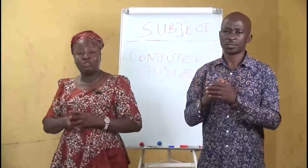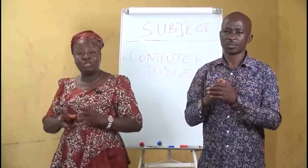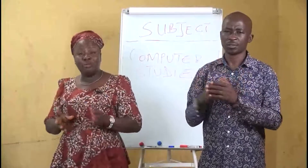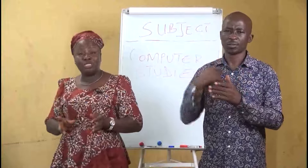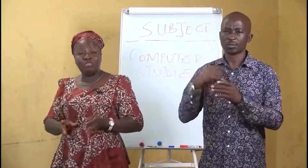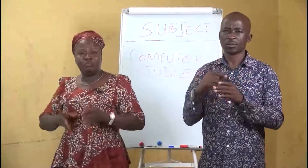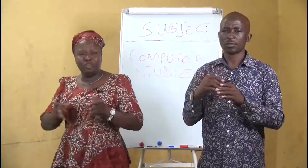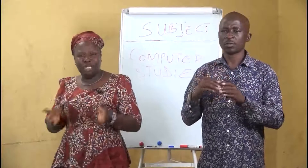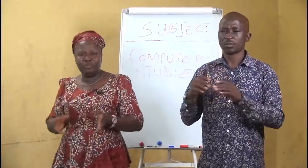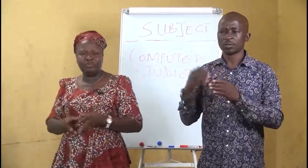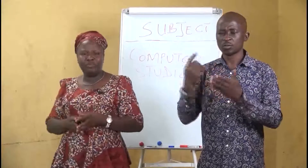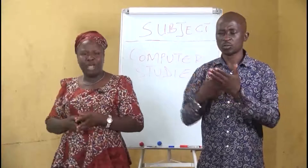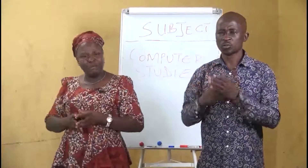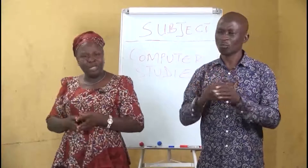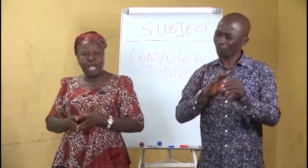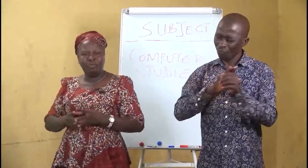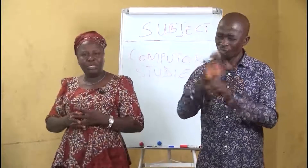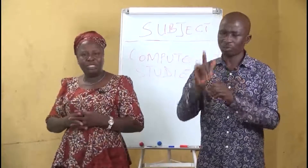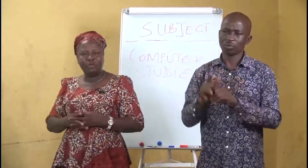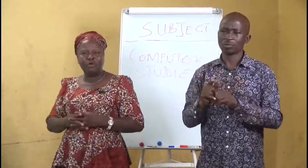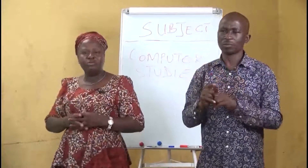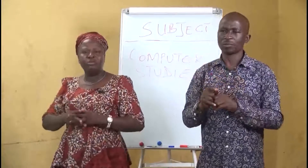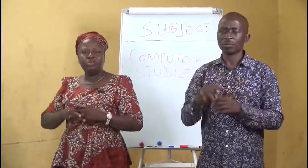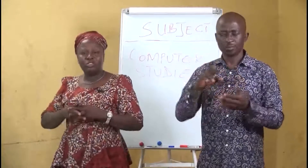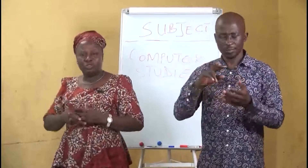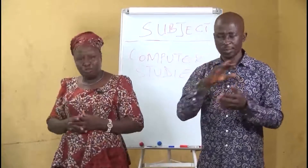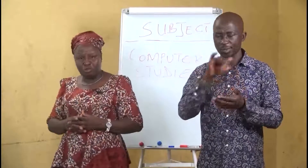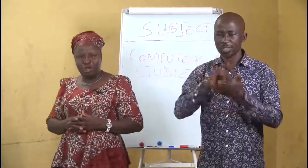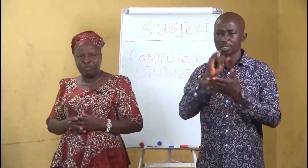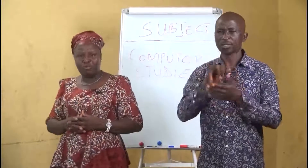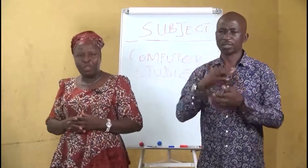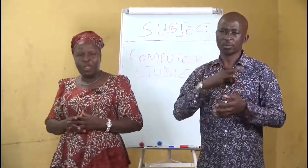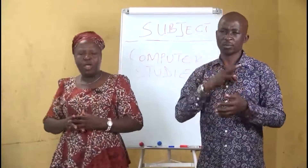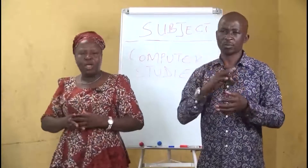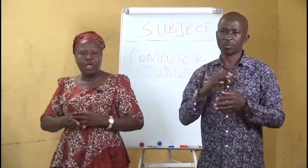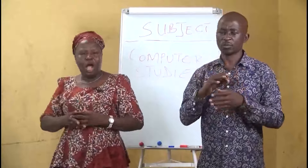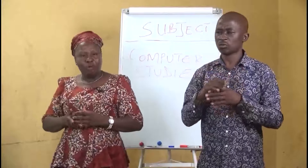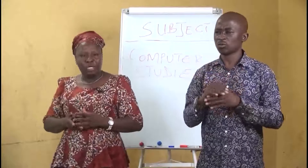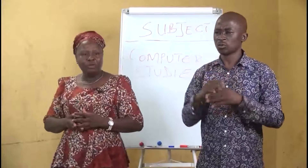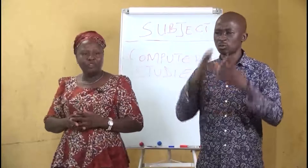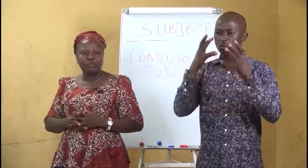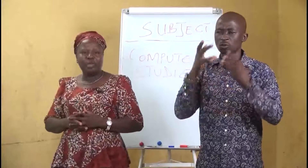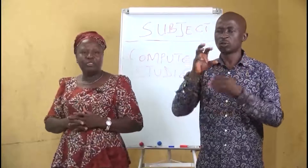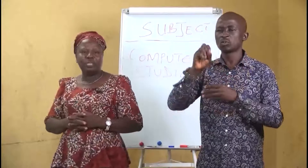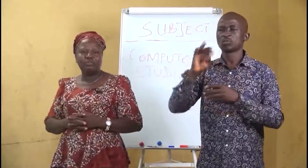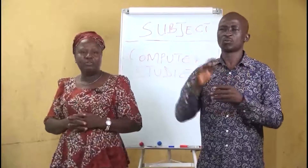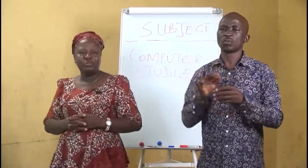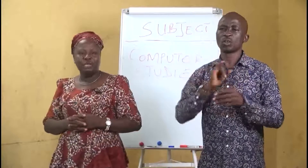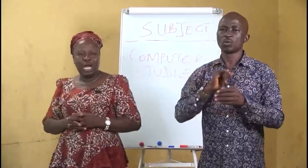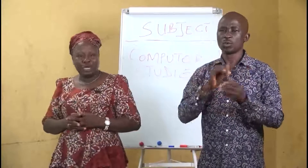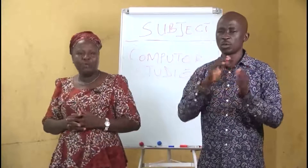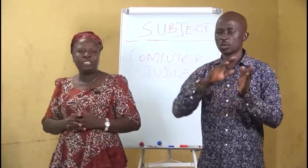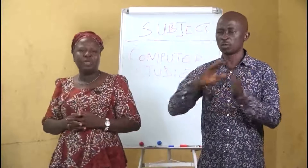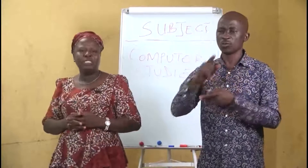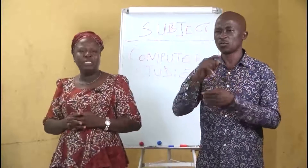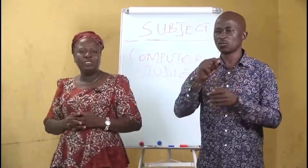to discuss about it fully. I mean application software. I will leave you to prepare yourself,